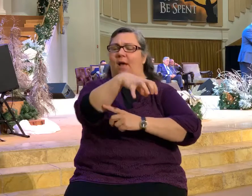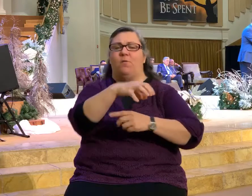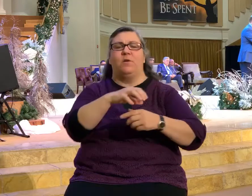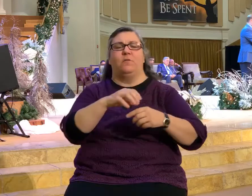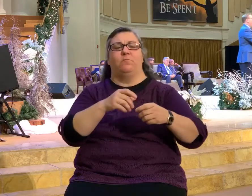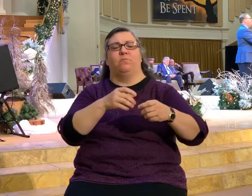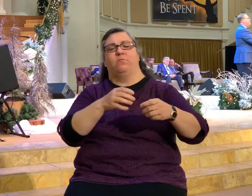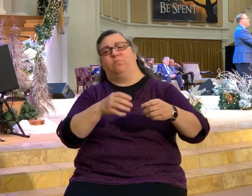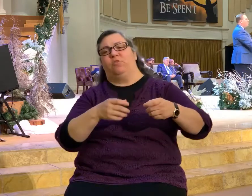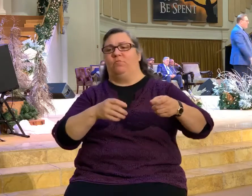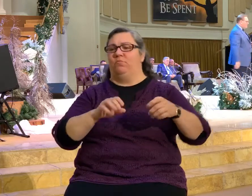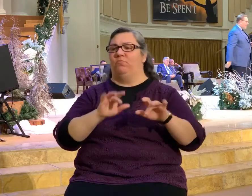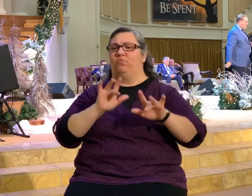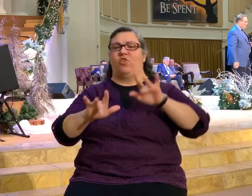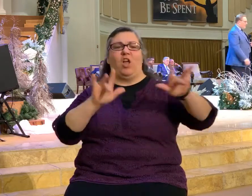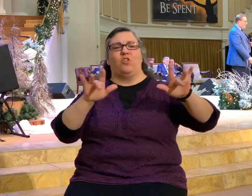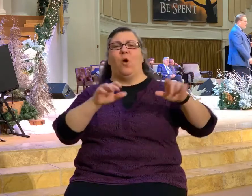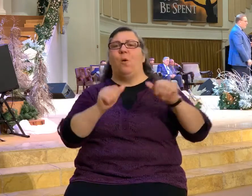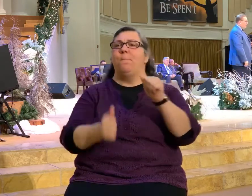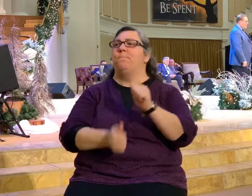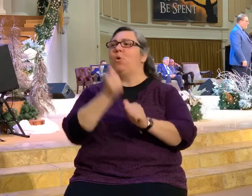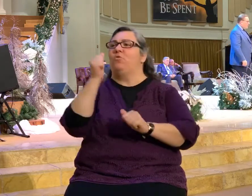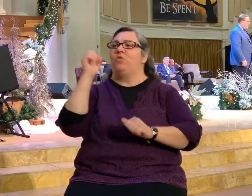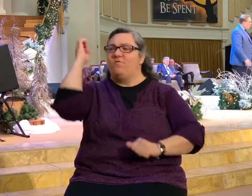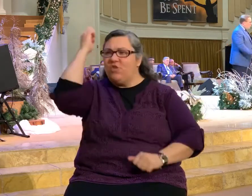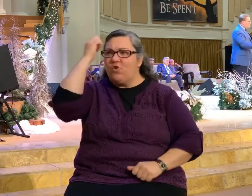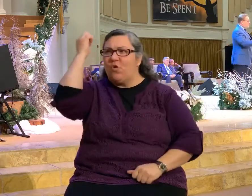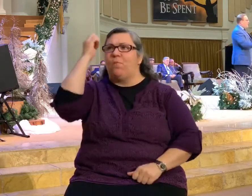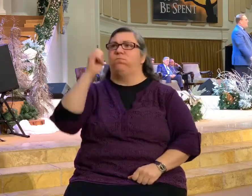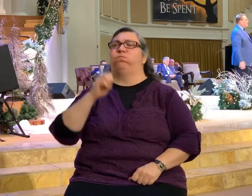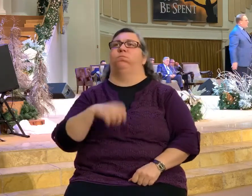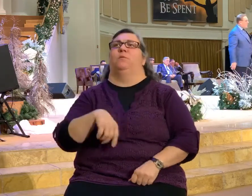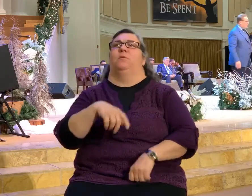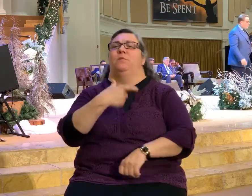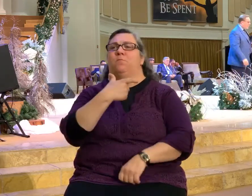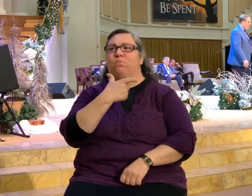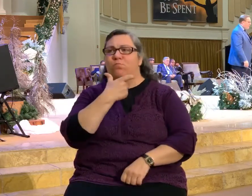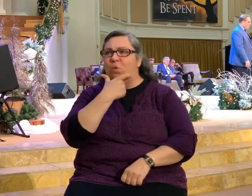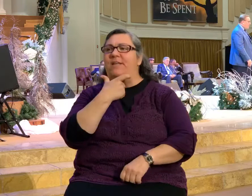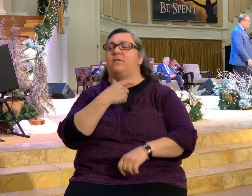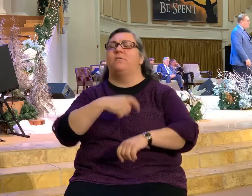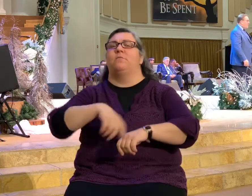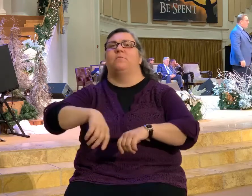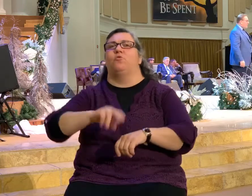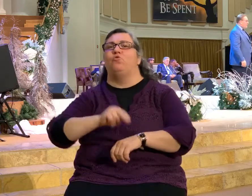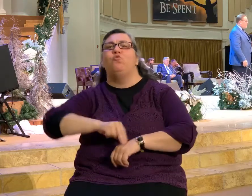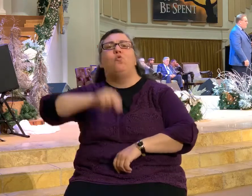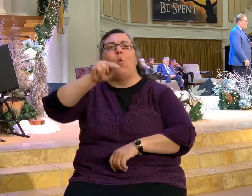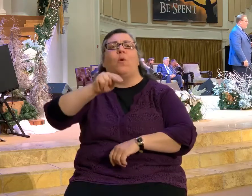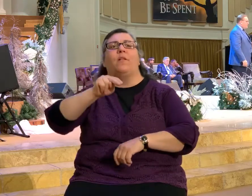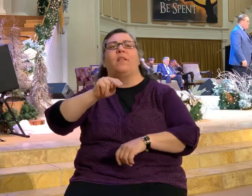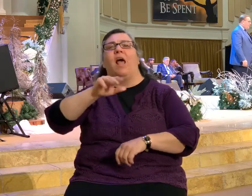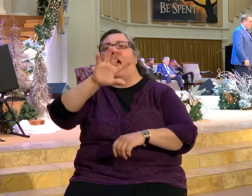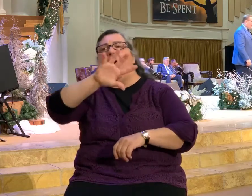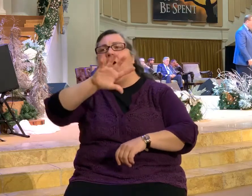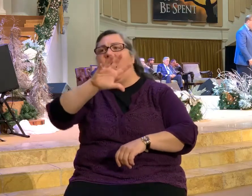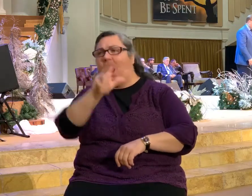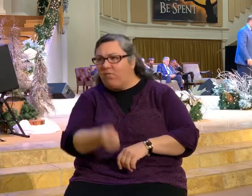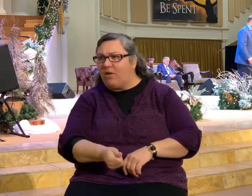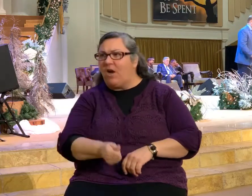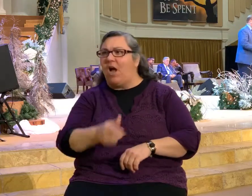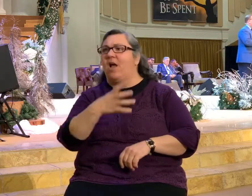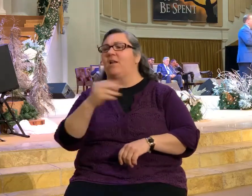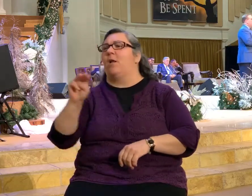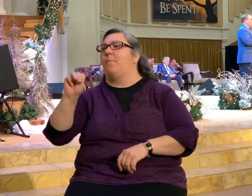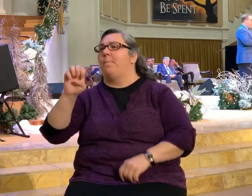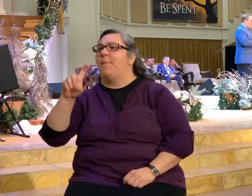Europe, Britain, West Africa, or Western Asia and North Africa, and even the Mediterranean